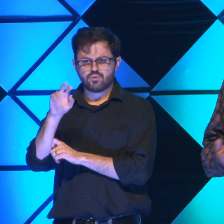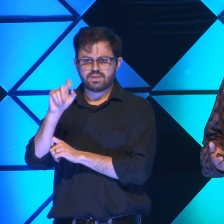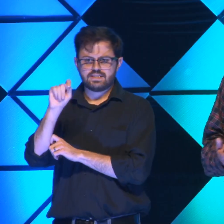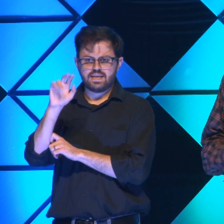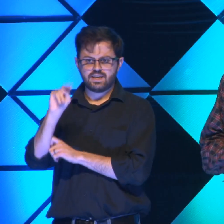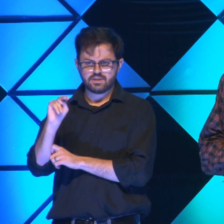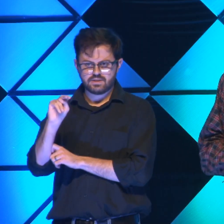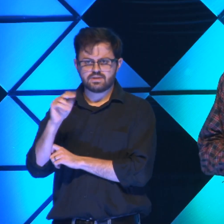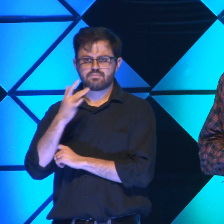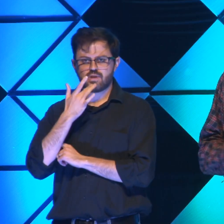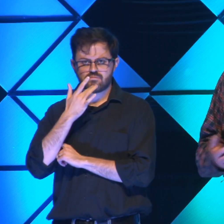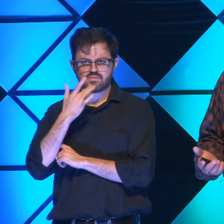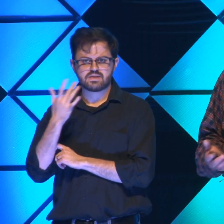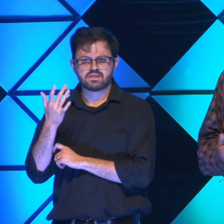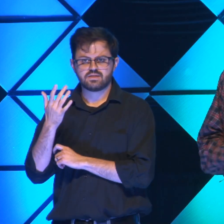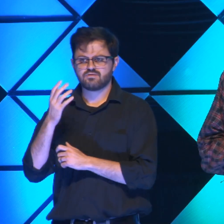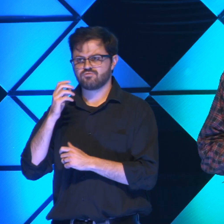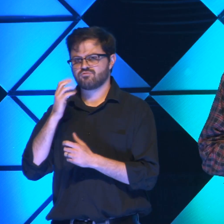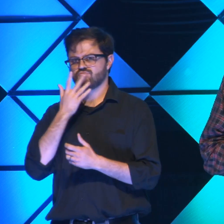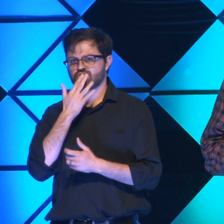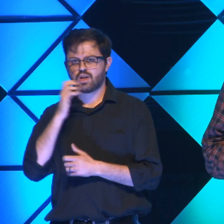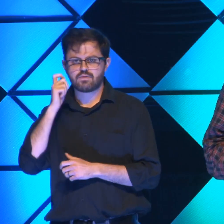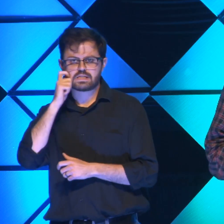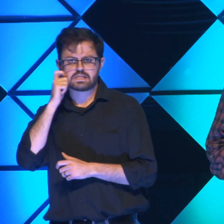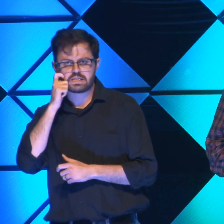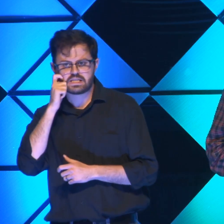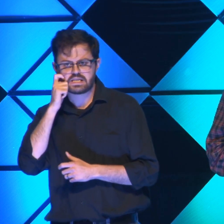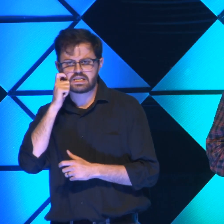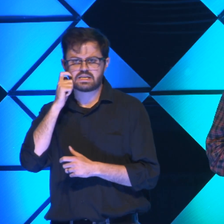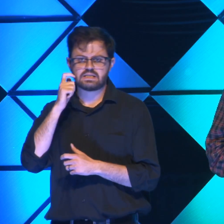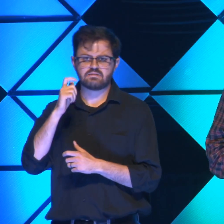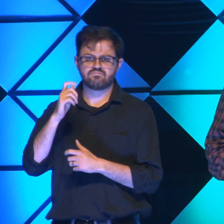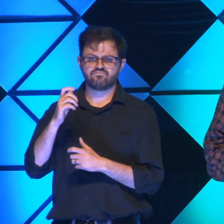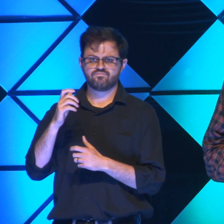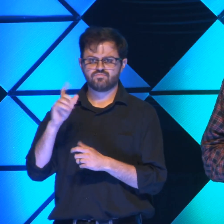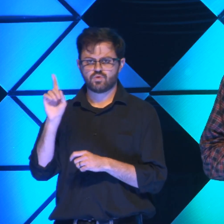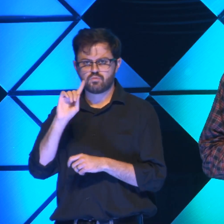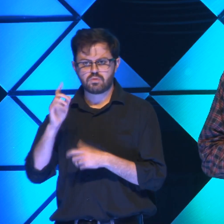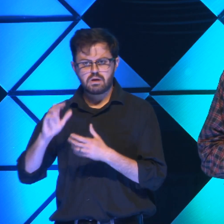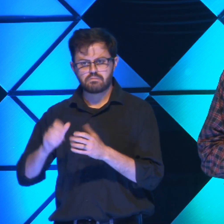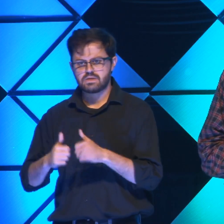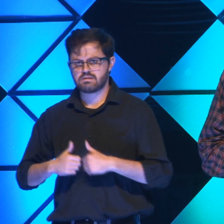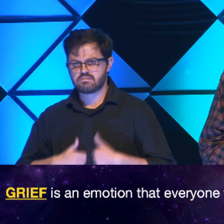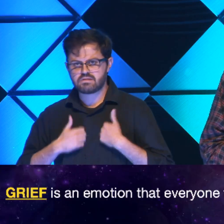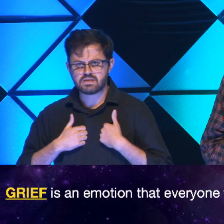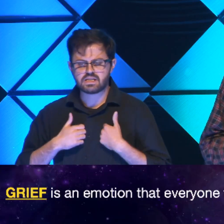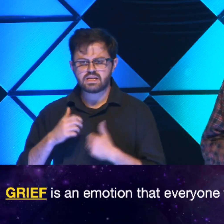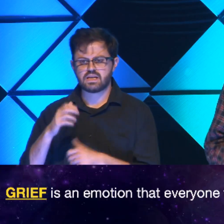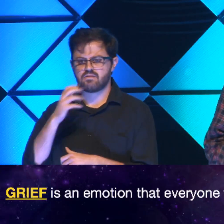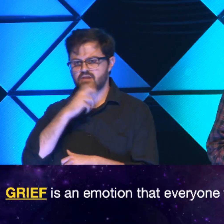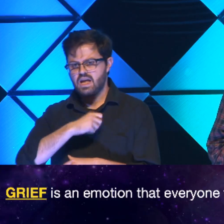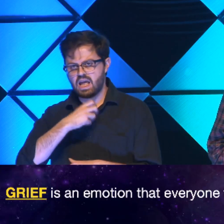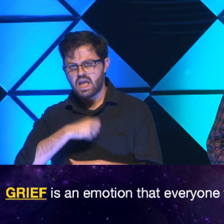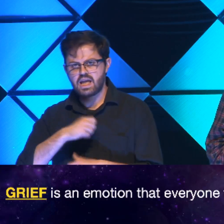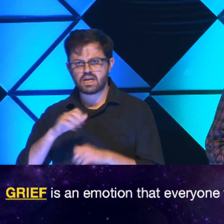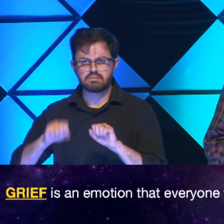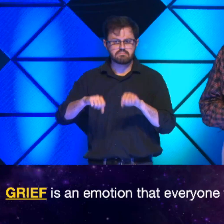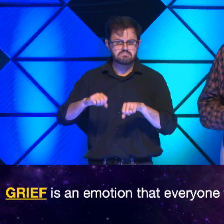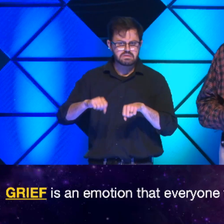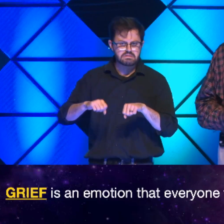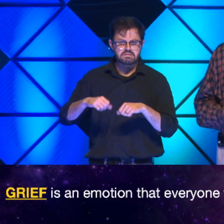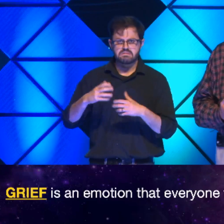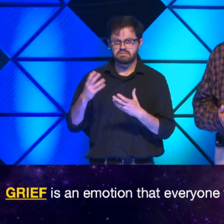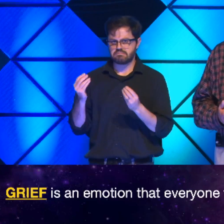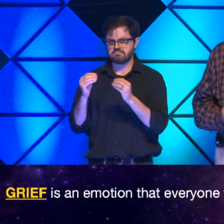our citizenship, age, abilities, and many more. And grief is